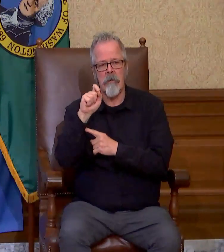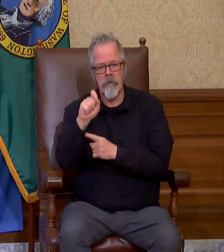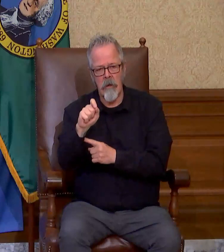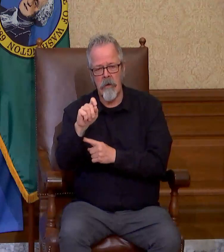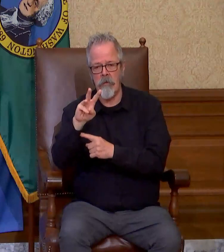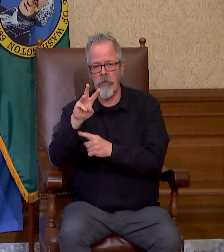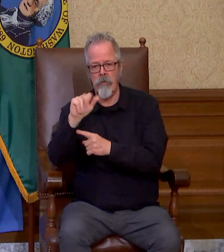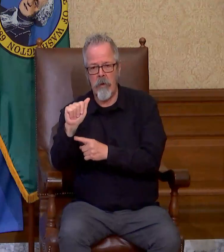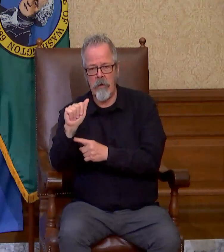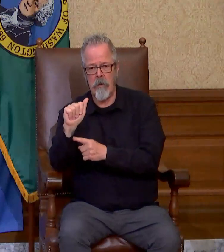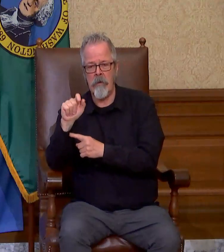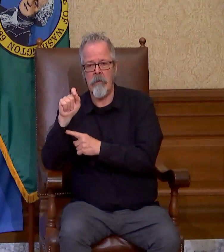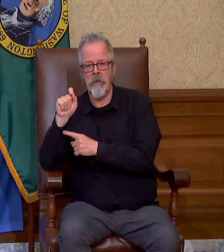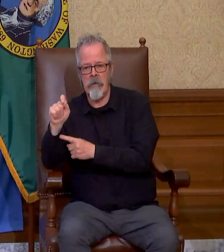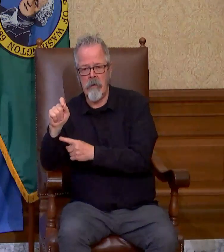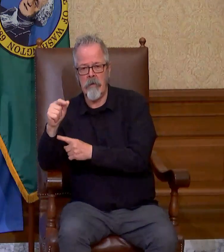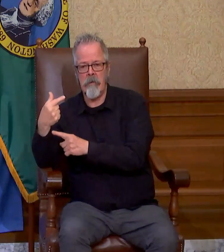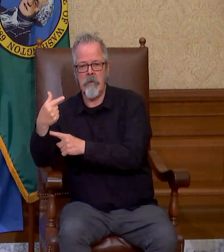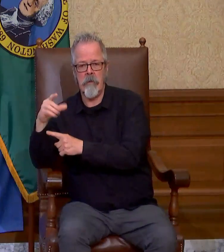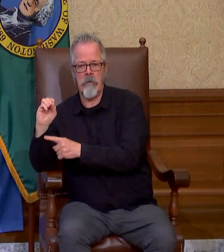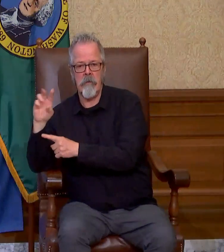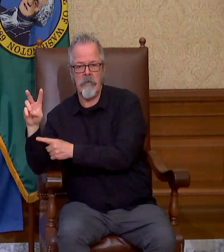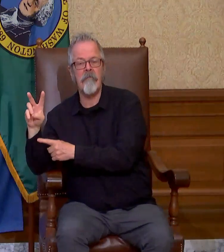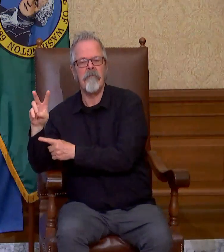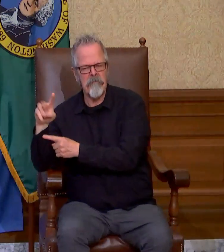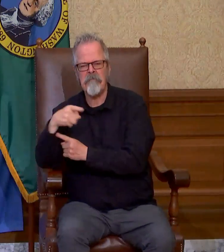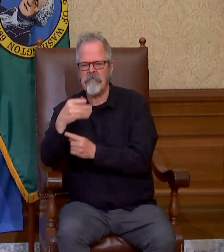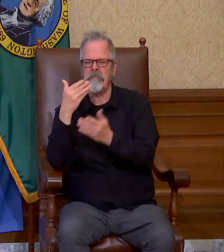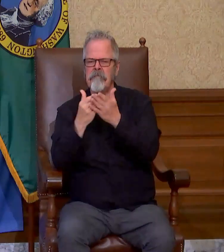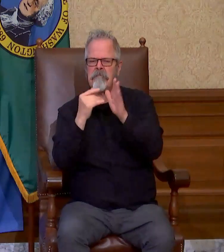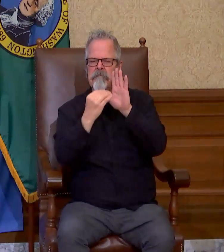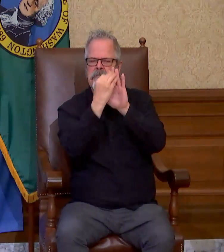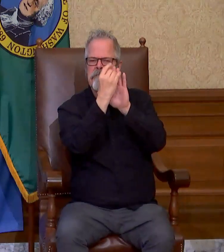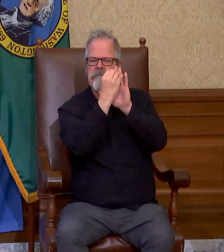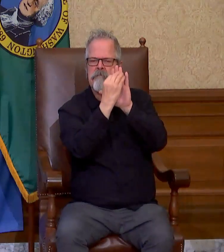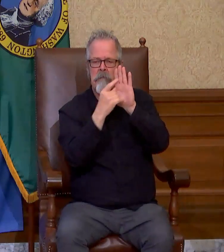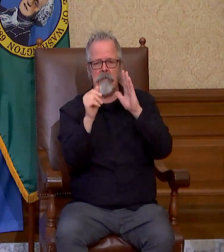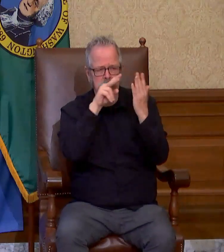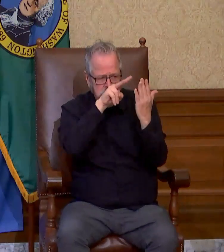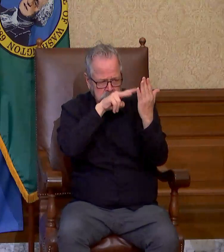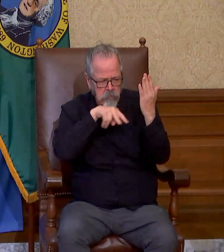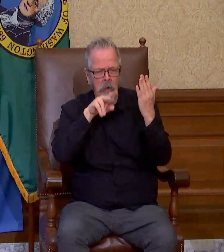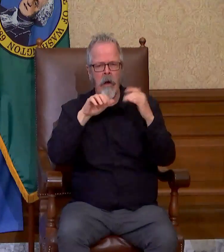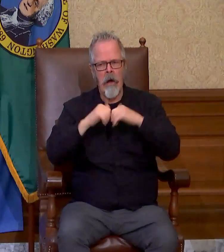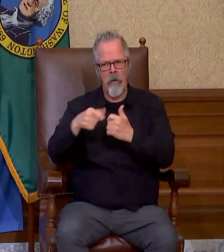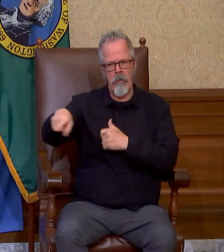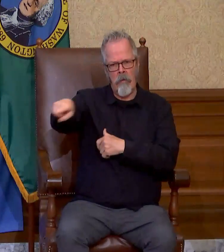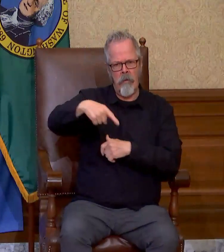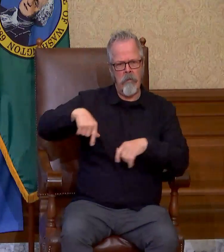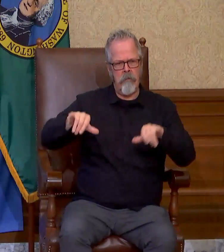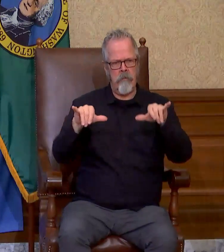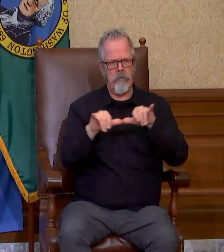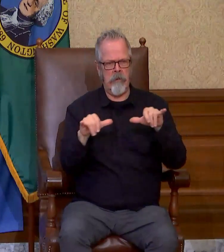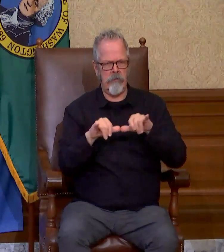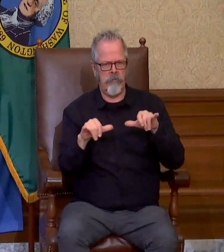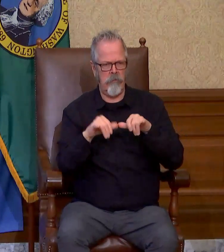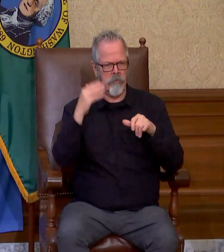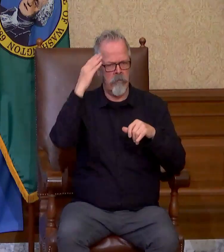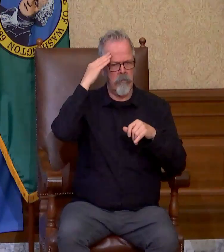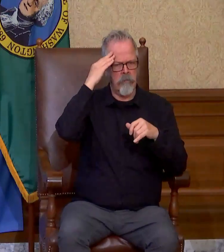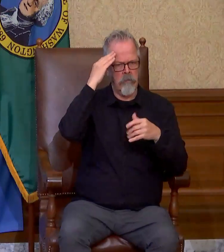process. And I just want to show you what they are in general. All of them need to have reduced